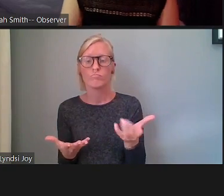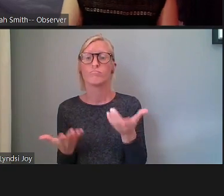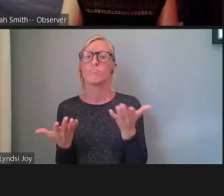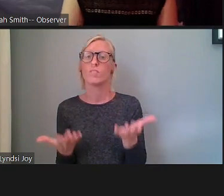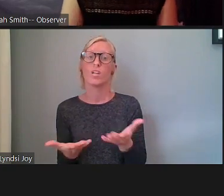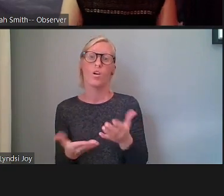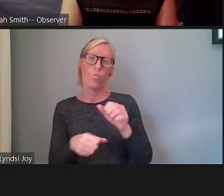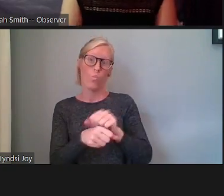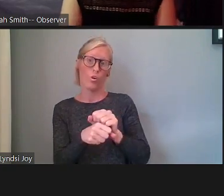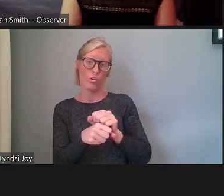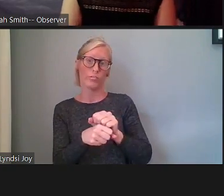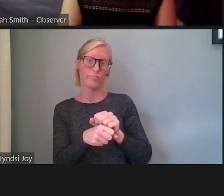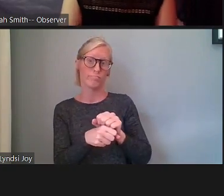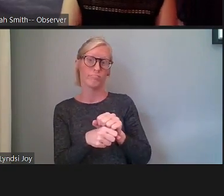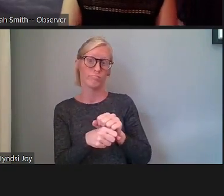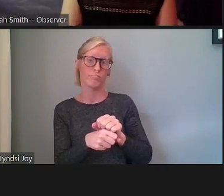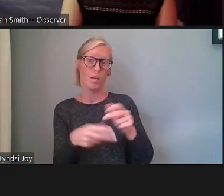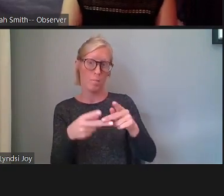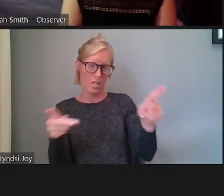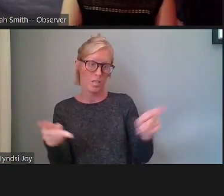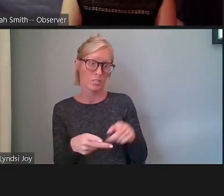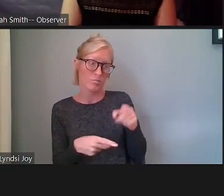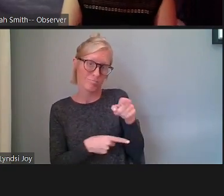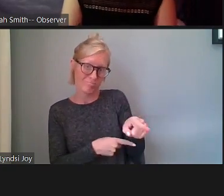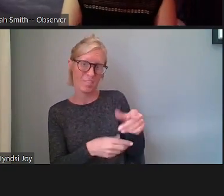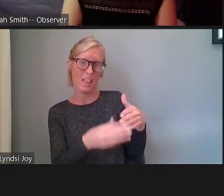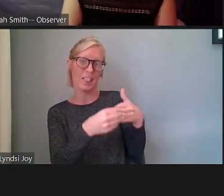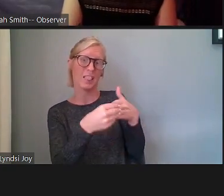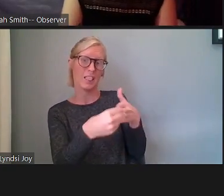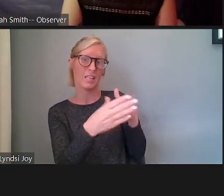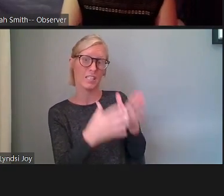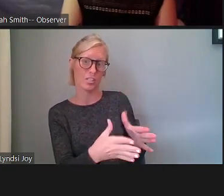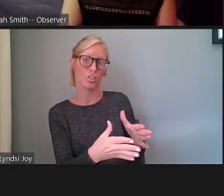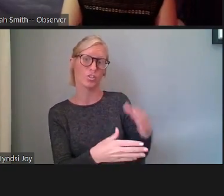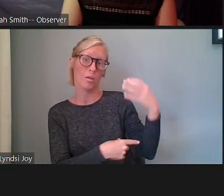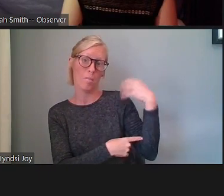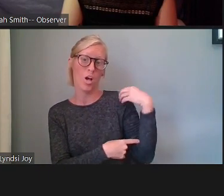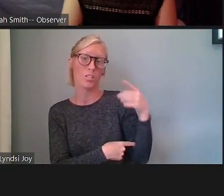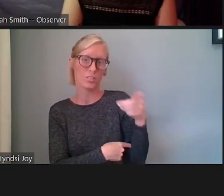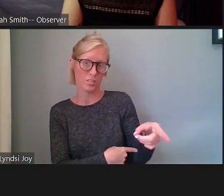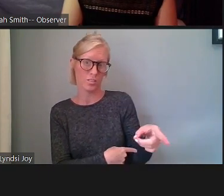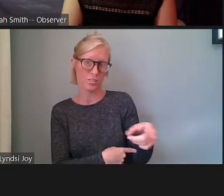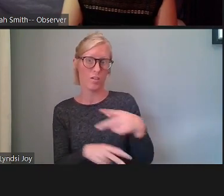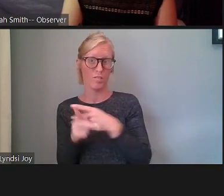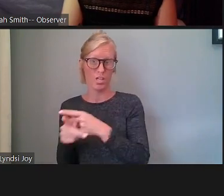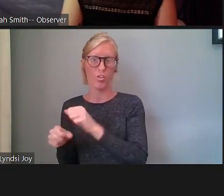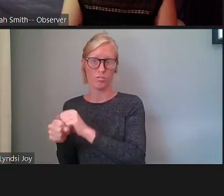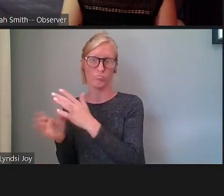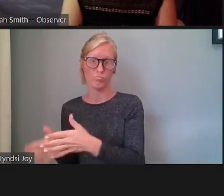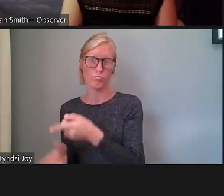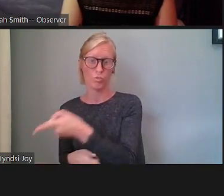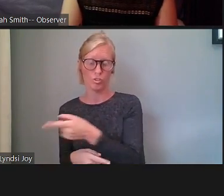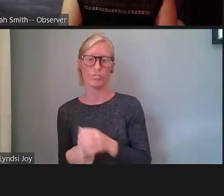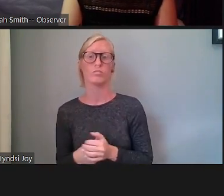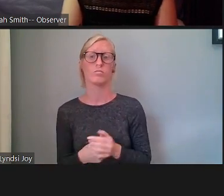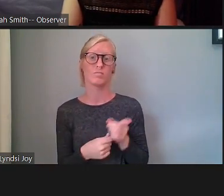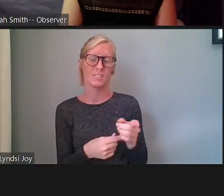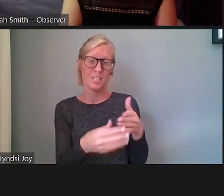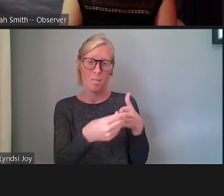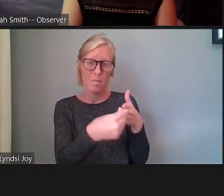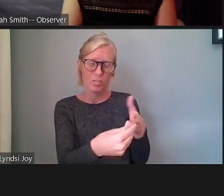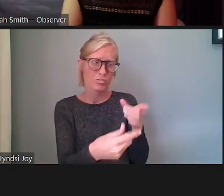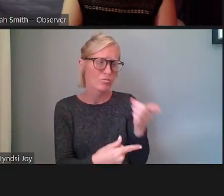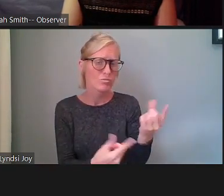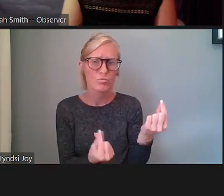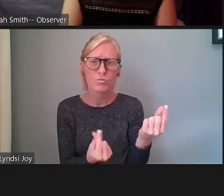workplace situation where health workers have managers or leaders of health facilities. So it's also important for managers to think